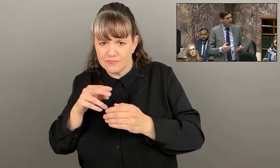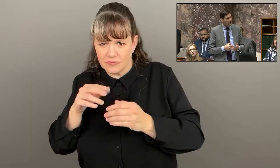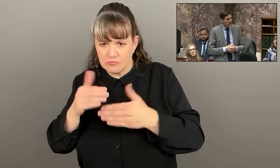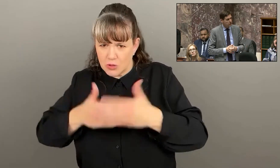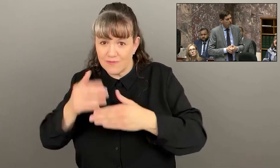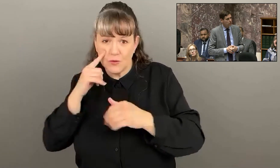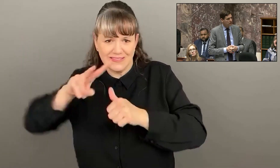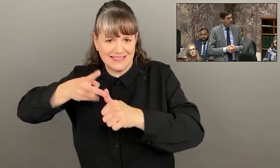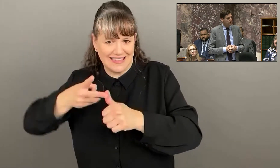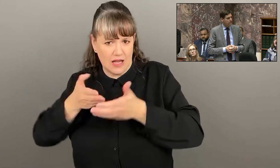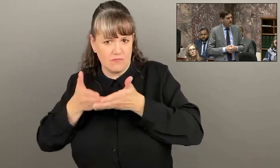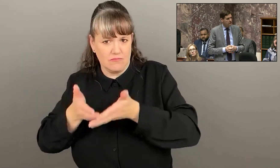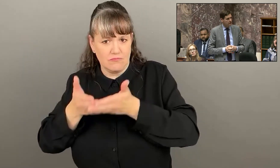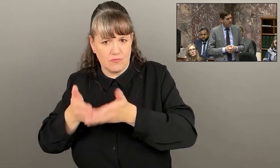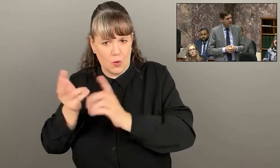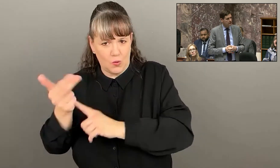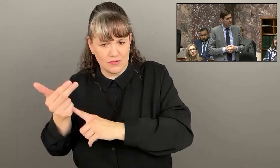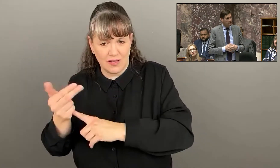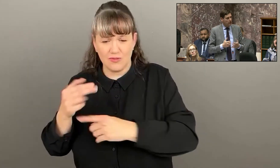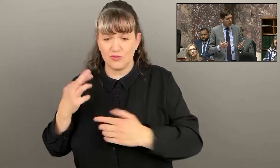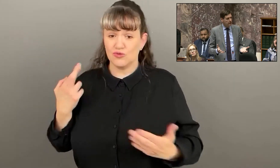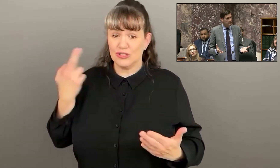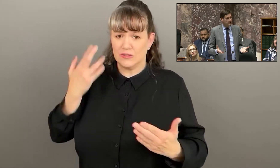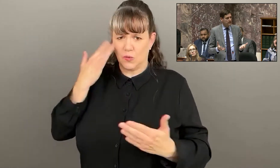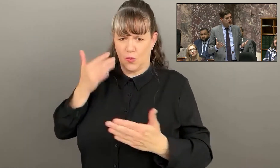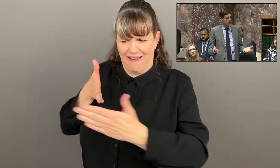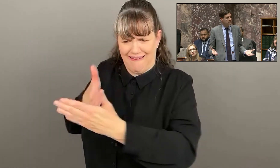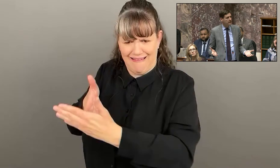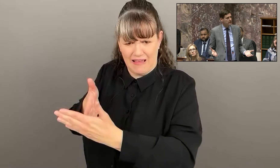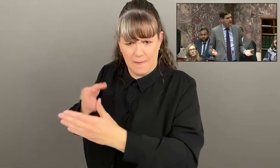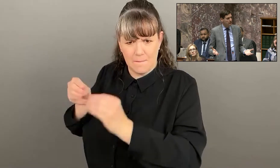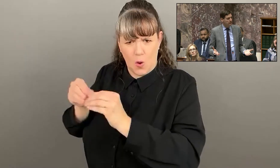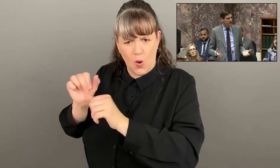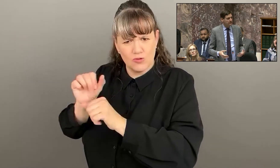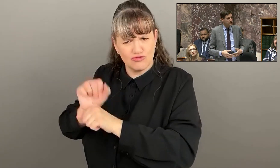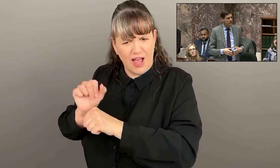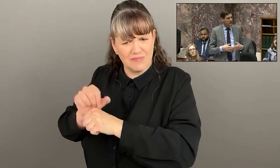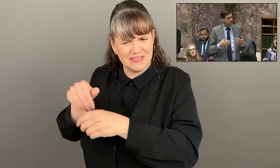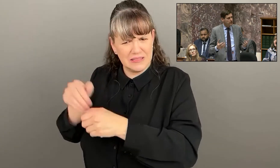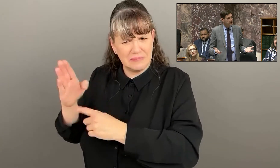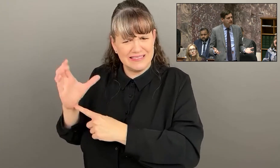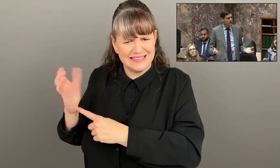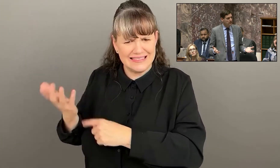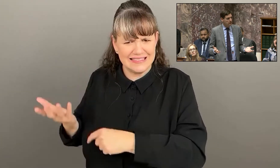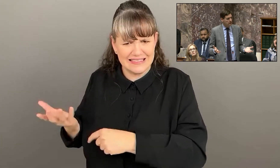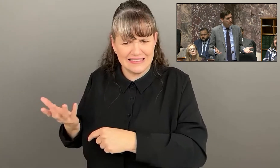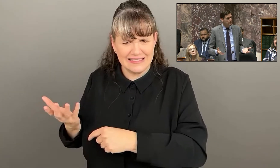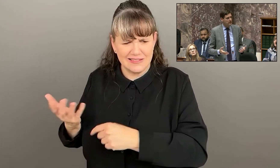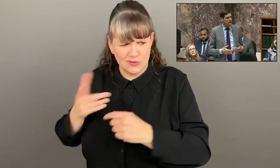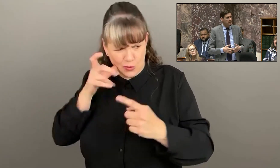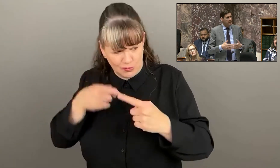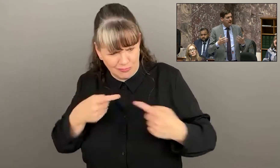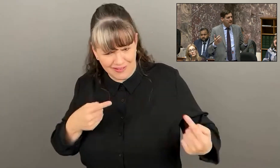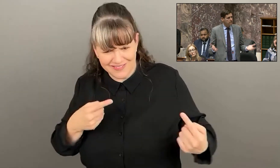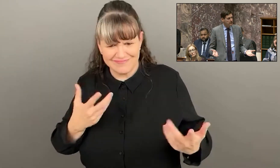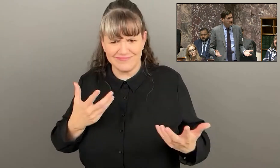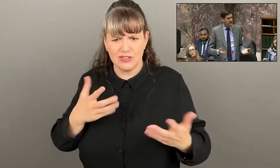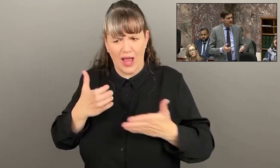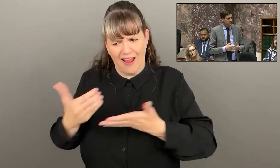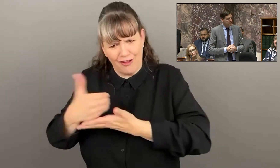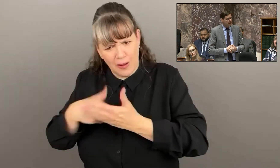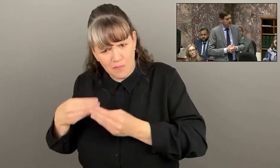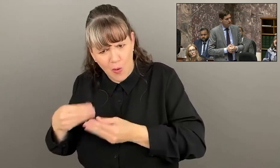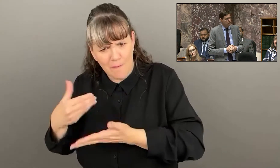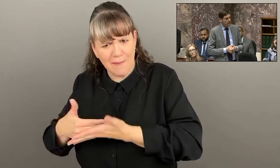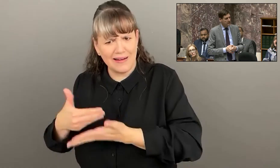to additional workers in British Columbia earning additional money in our province, building our economy, and